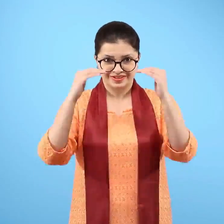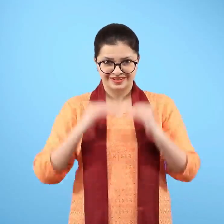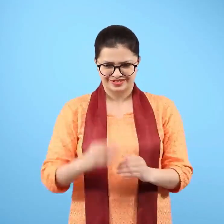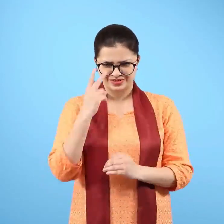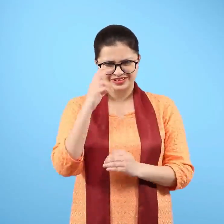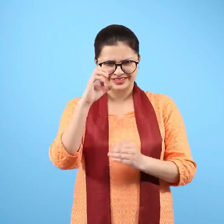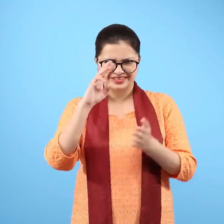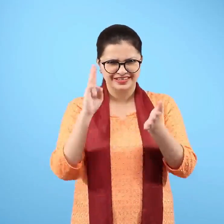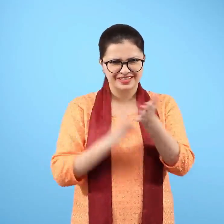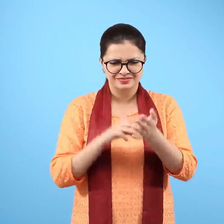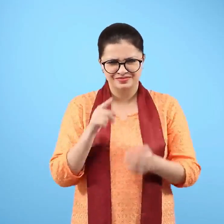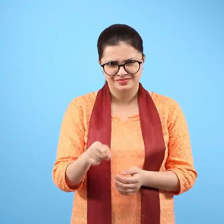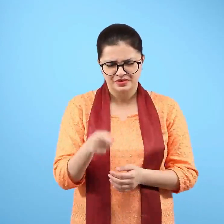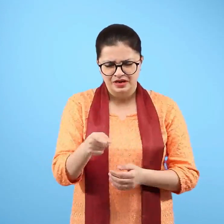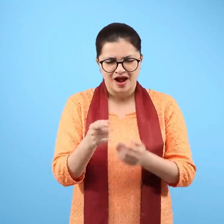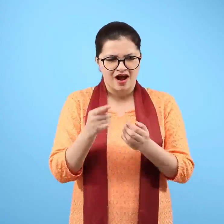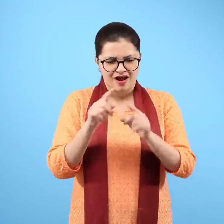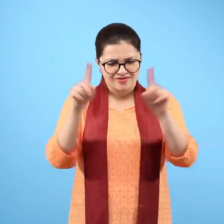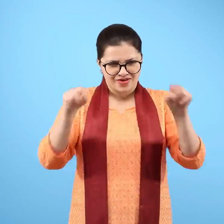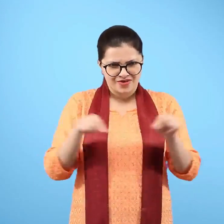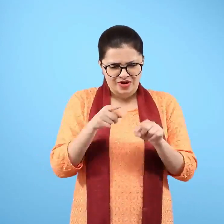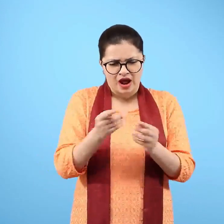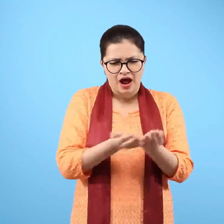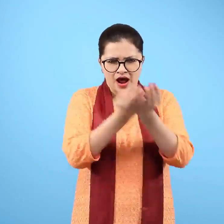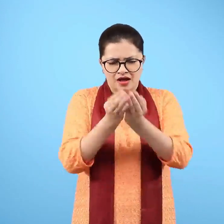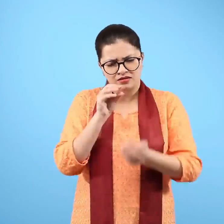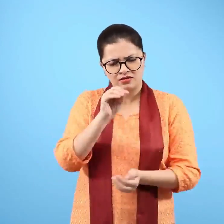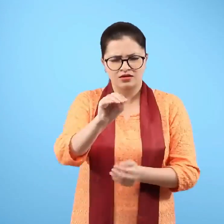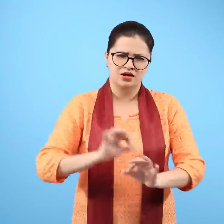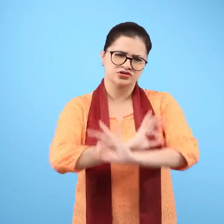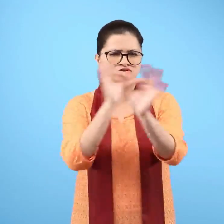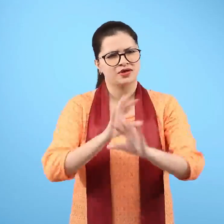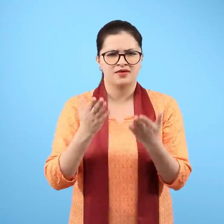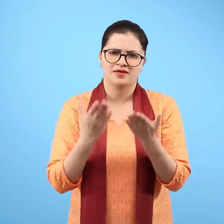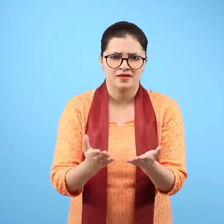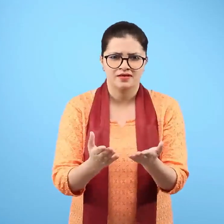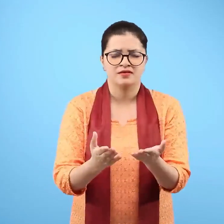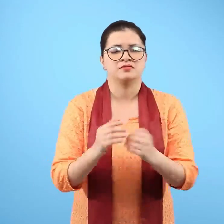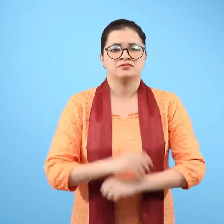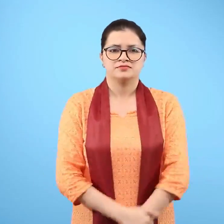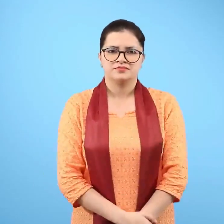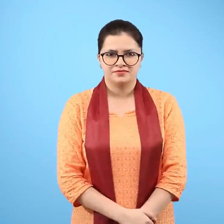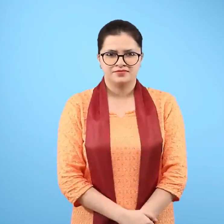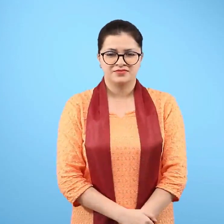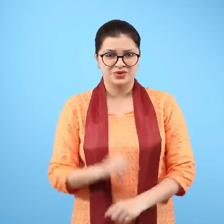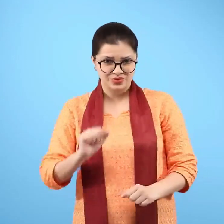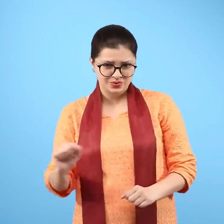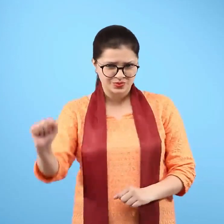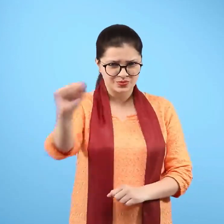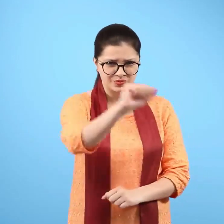Below that, we see a 2 centimeter grid on which diya has already been drawn. Now